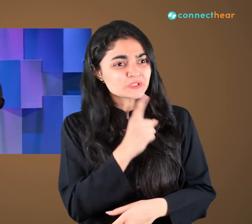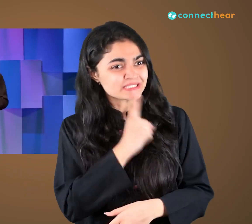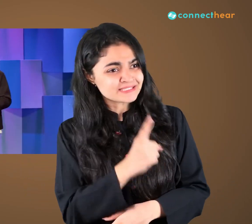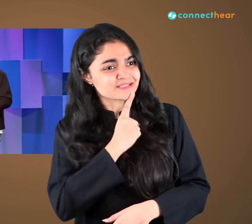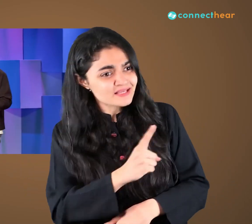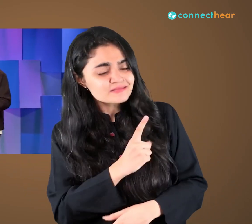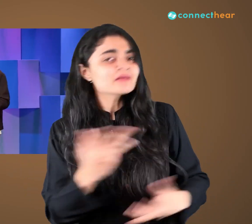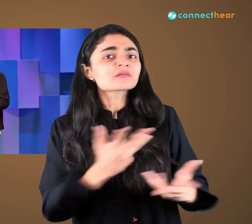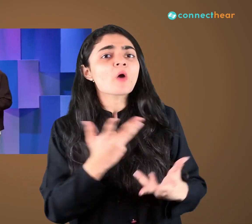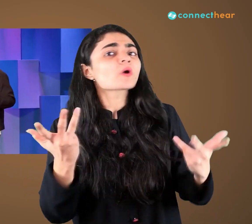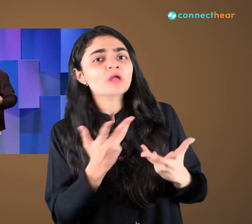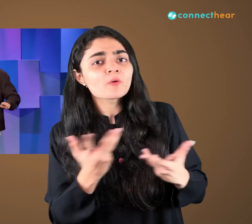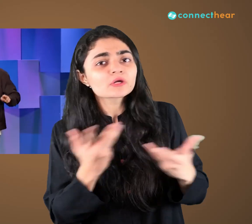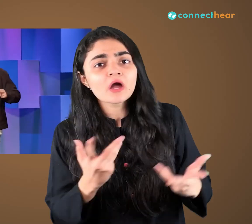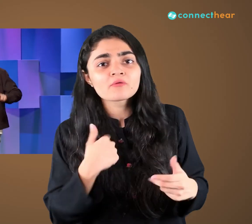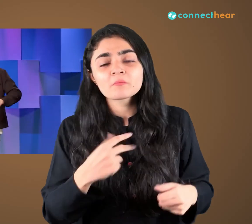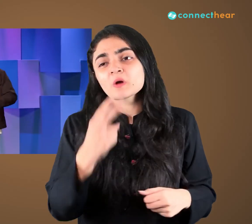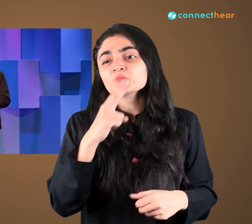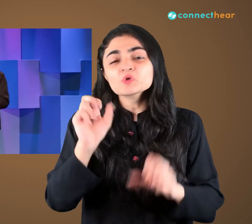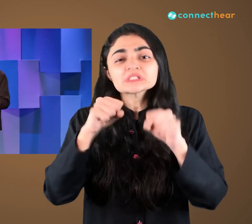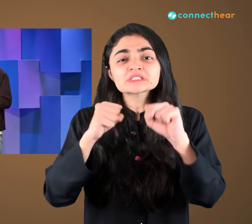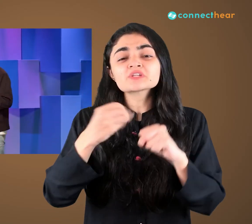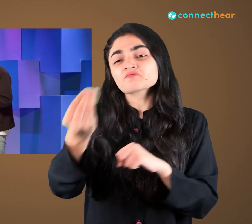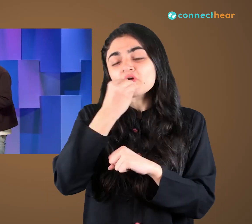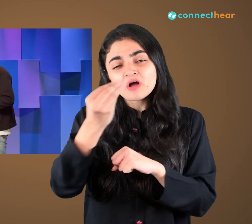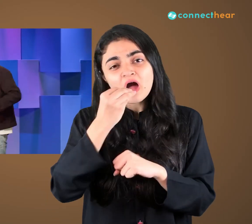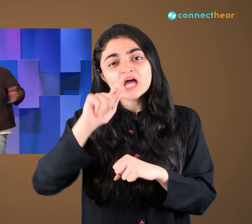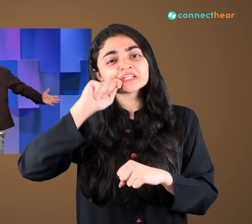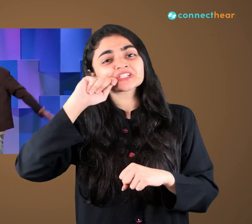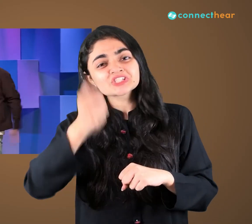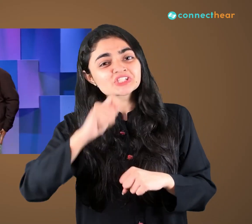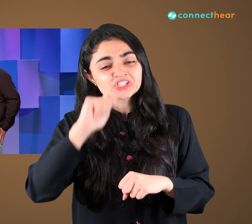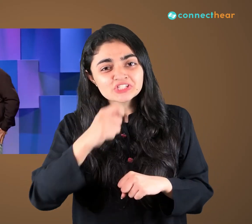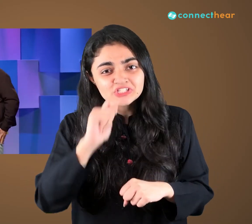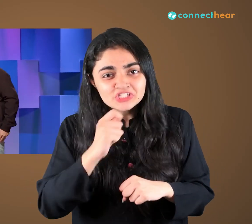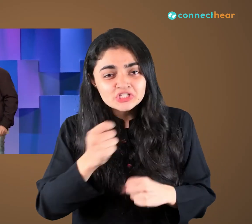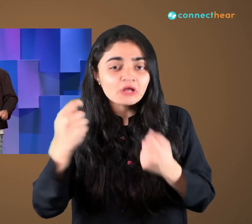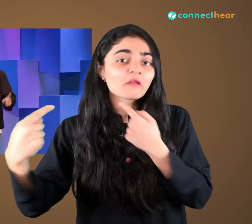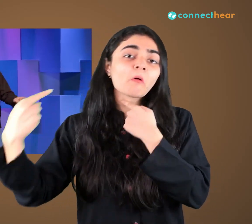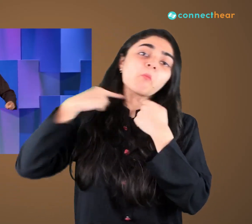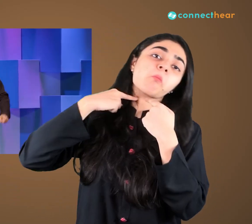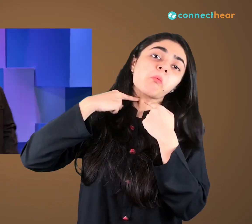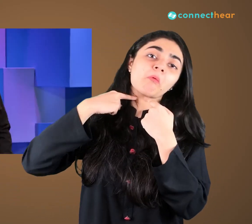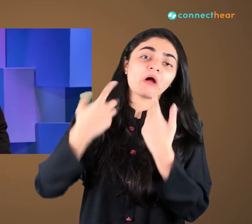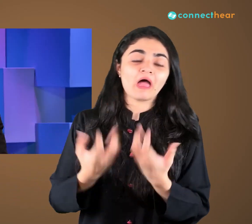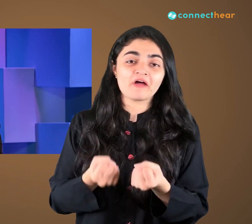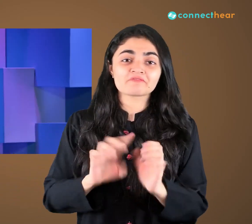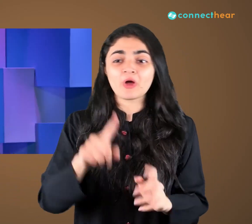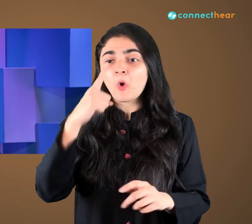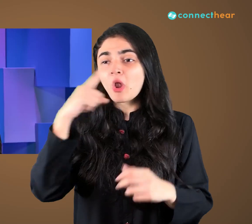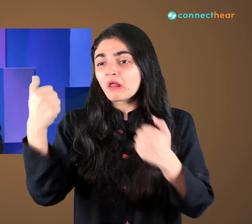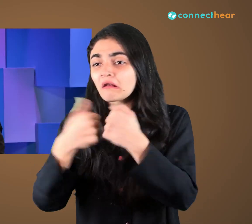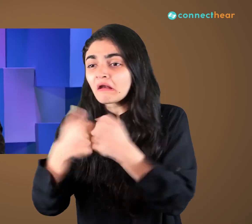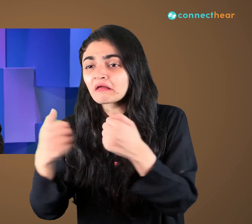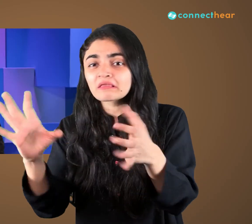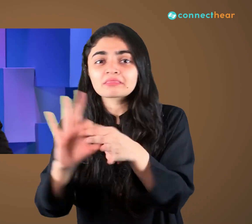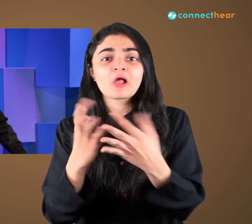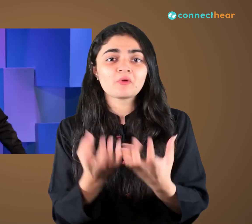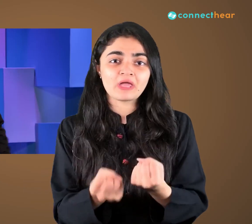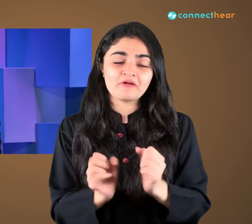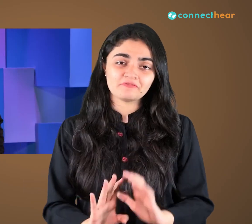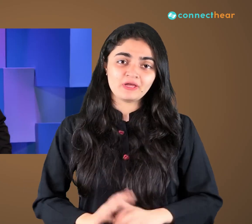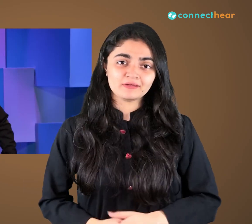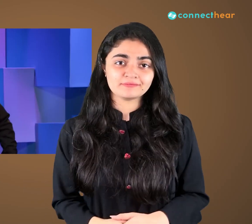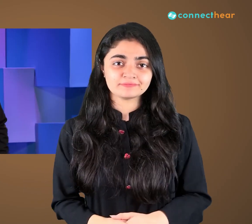And my dad's like, really? Really? Well, what happened? What happened? So I looked at the principal and I said, he wants to know what happened. He said, well, tell him you got in a fight over a